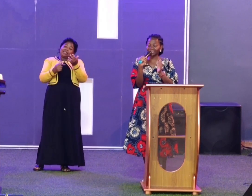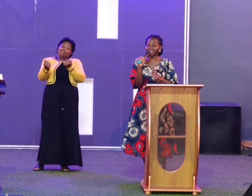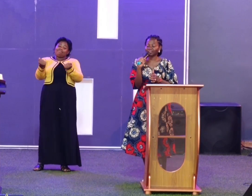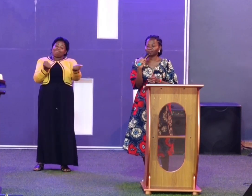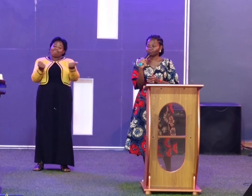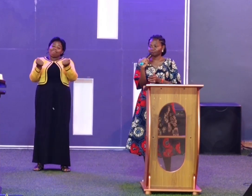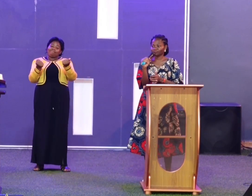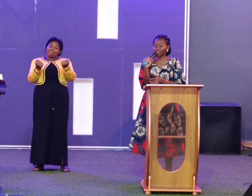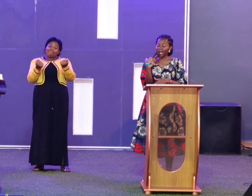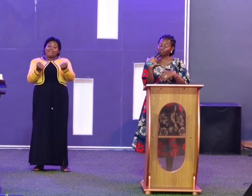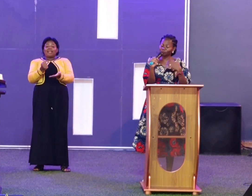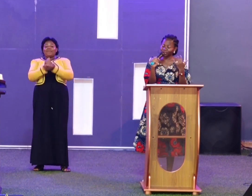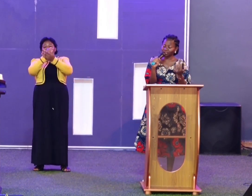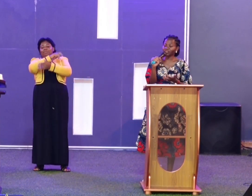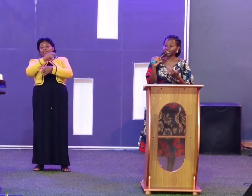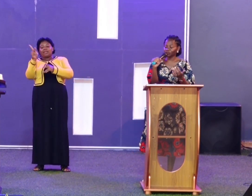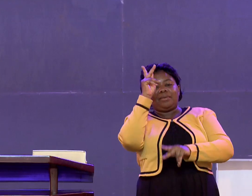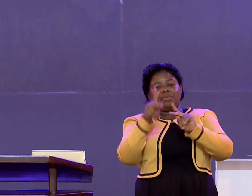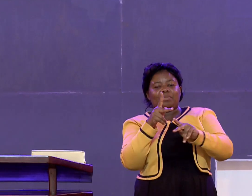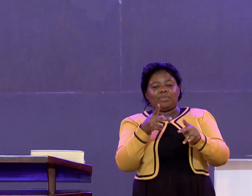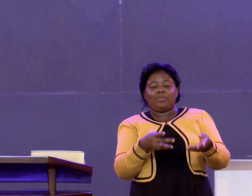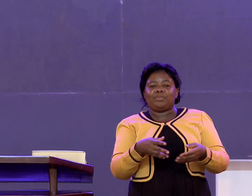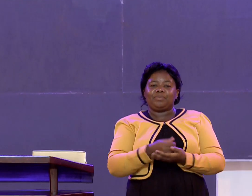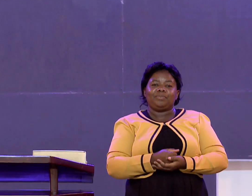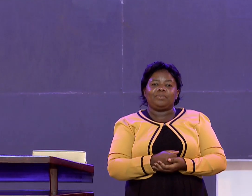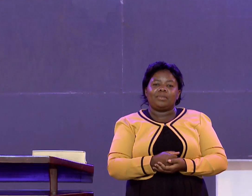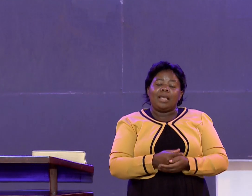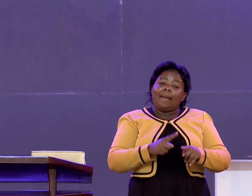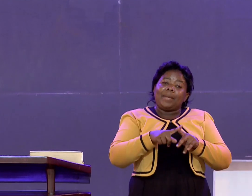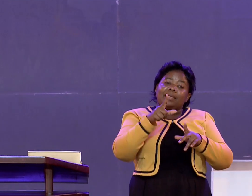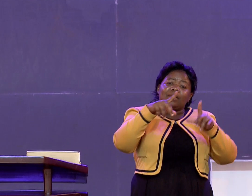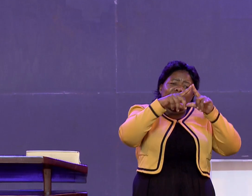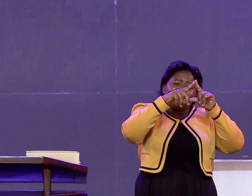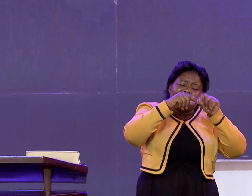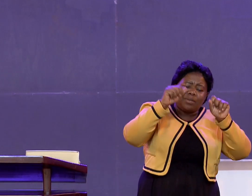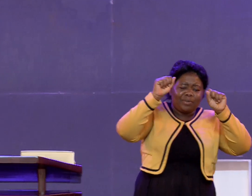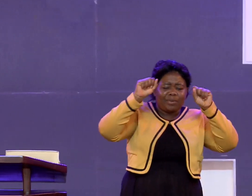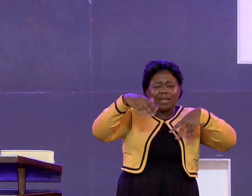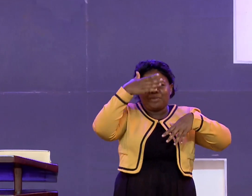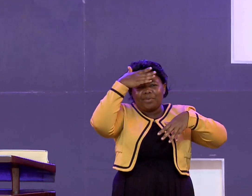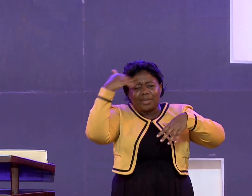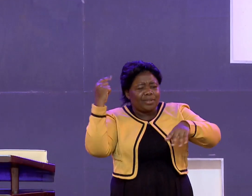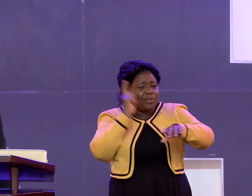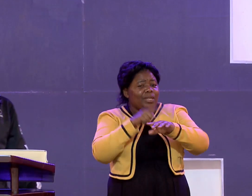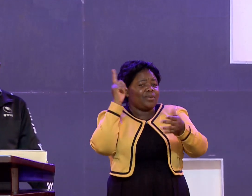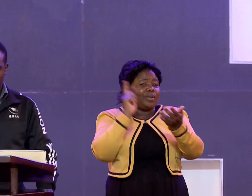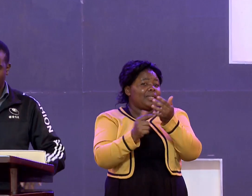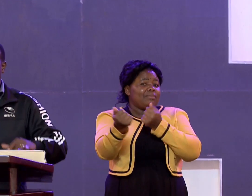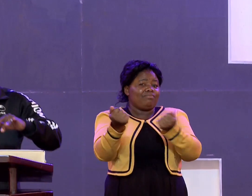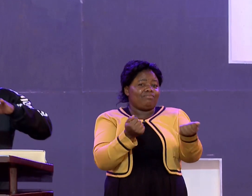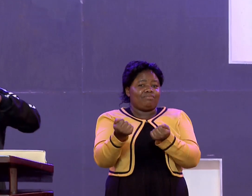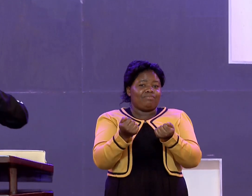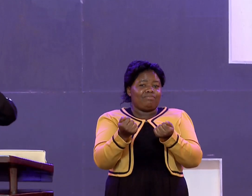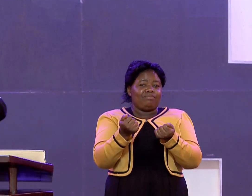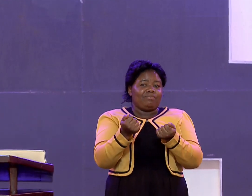buy a car. Nja kutwala ku buli muntu. I'll be giving a lift to everyone. Na yeche kigambo osobola kyera birango ojiguze. But you can forget that statement once you buy a car.